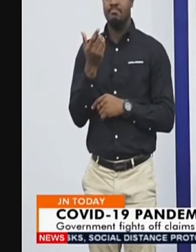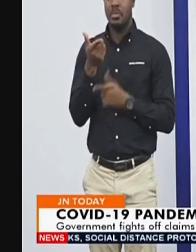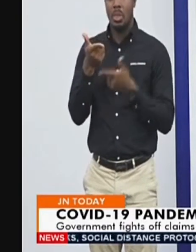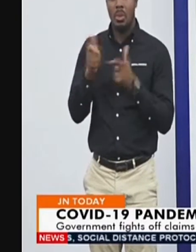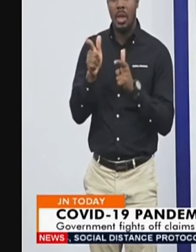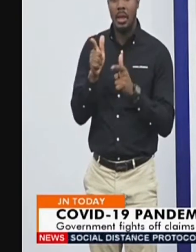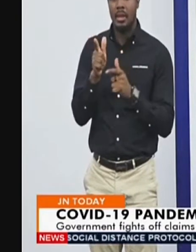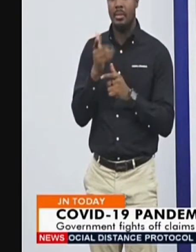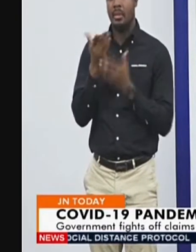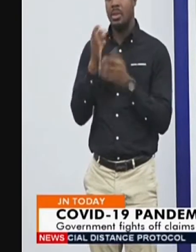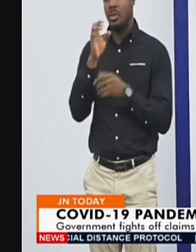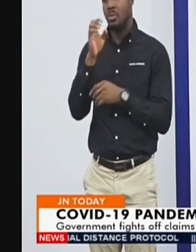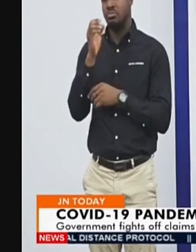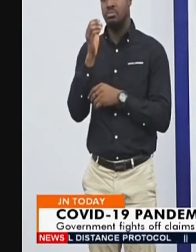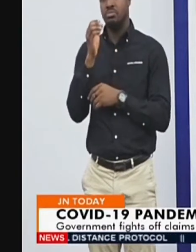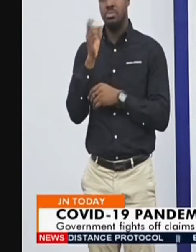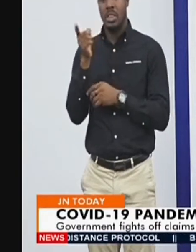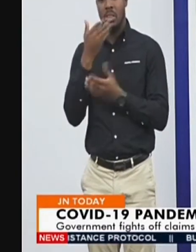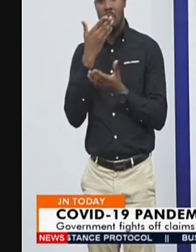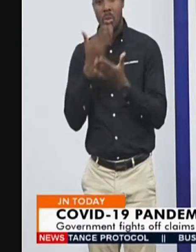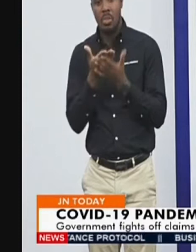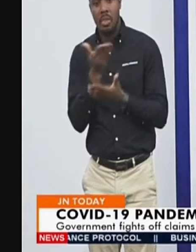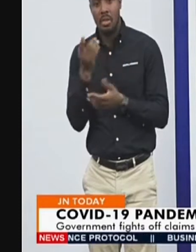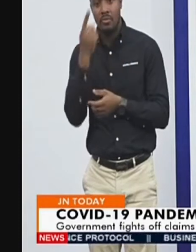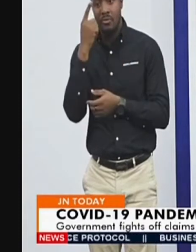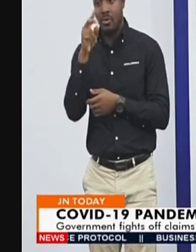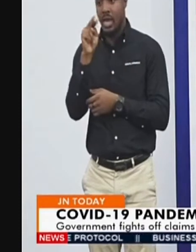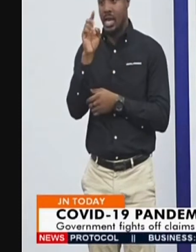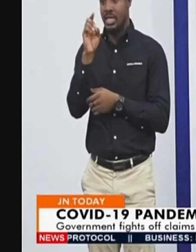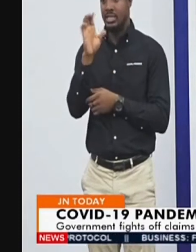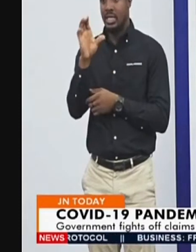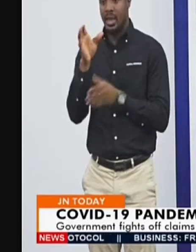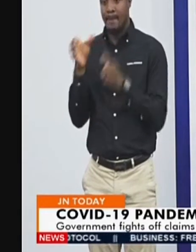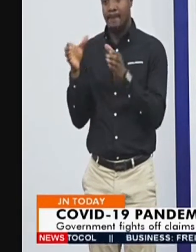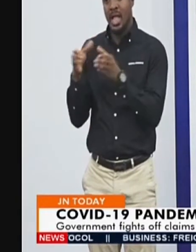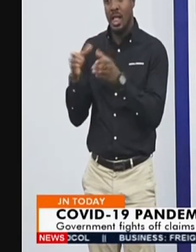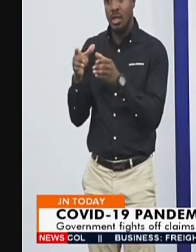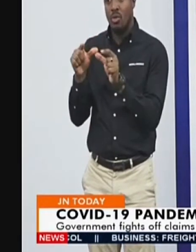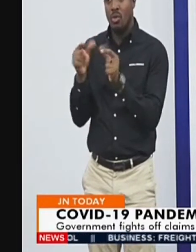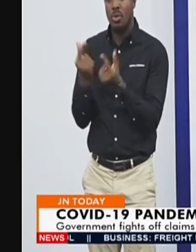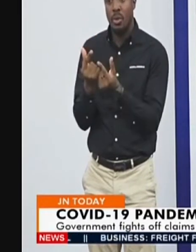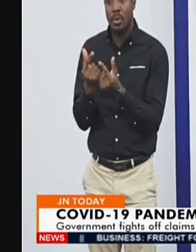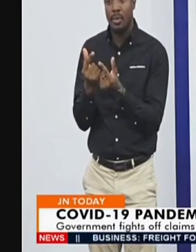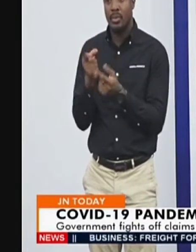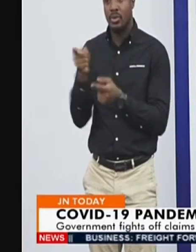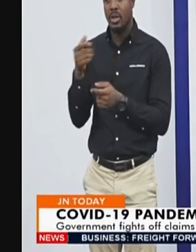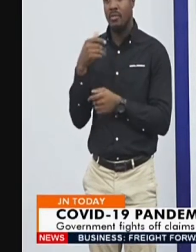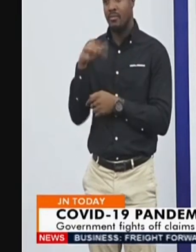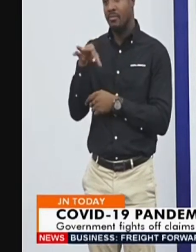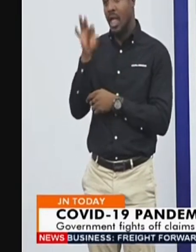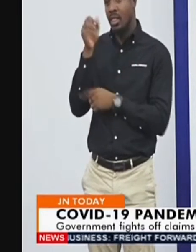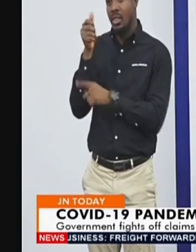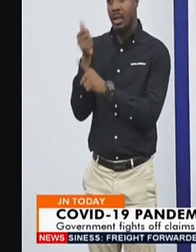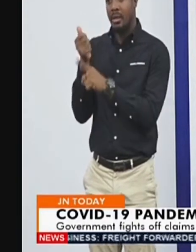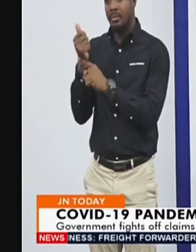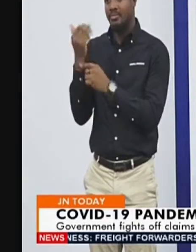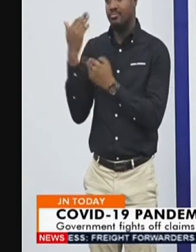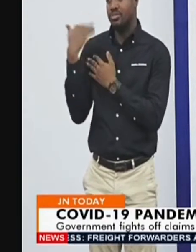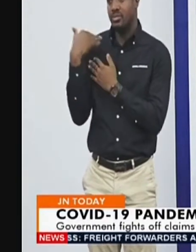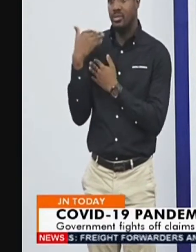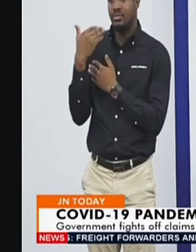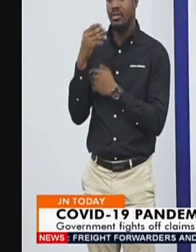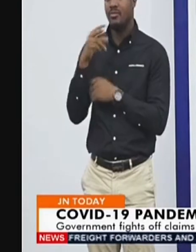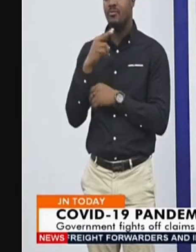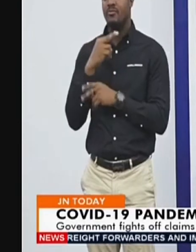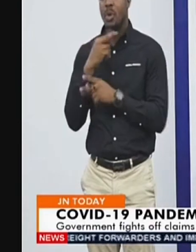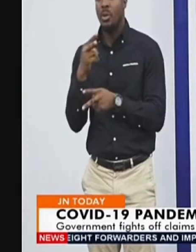Whilst it may ordinarily be a good thing for the NDC minority to have found their bearing and a